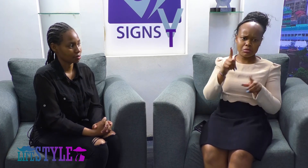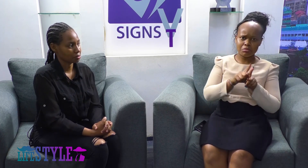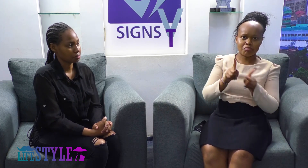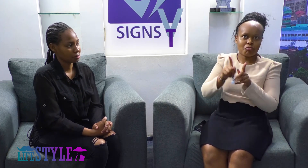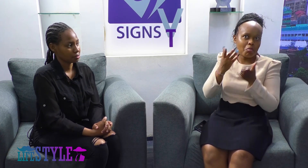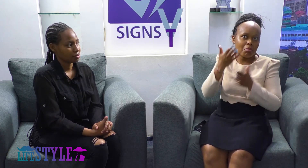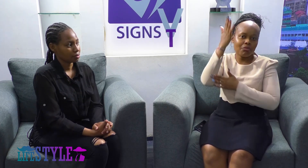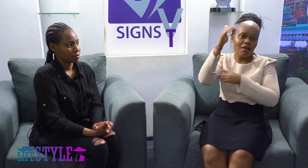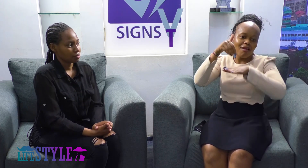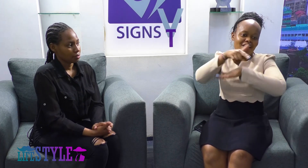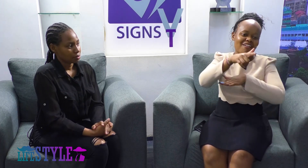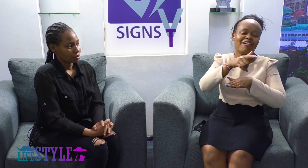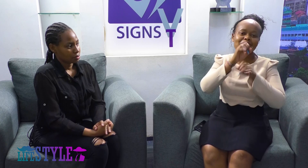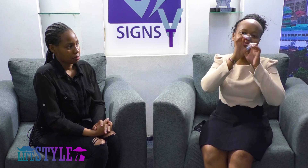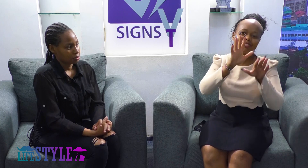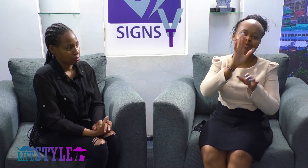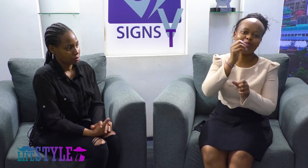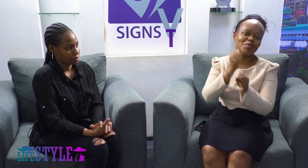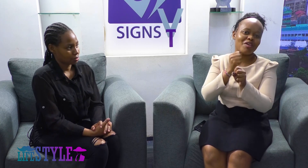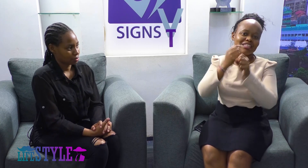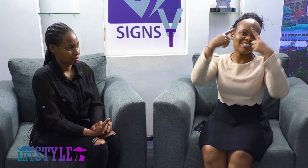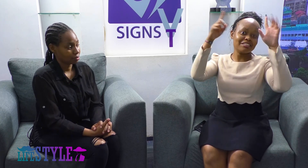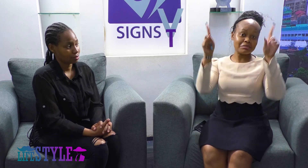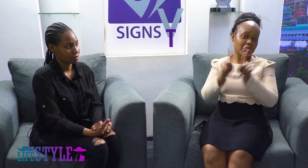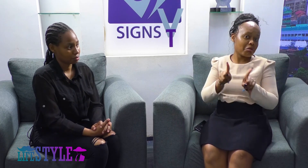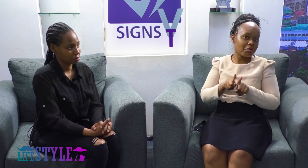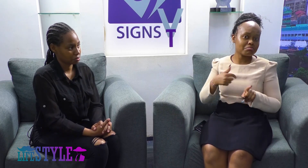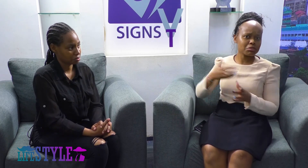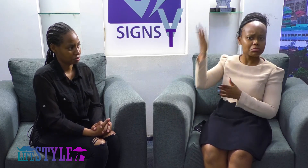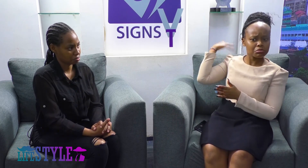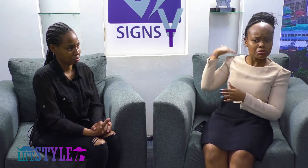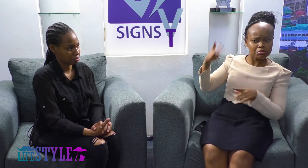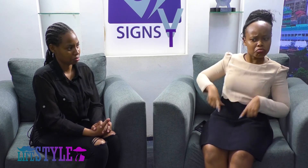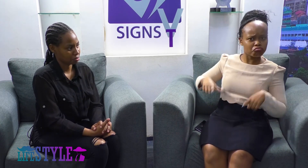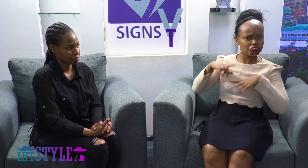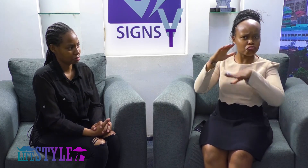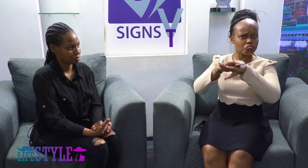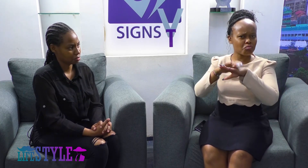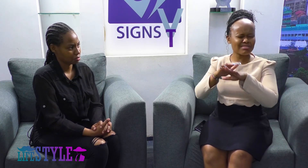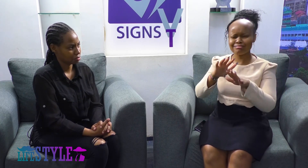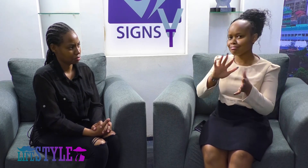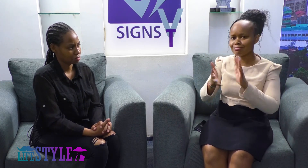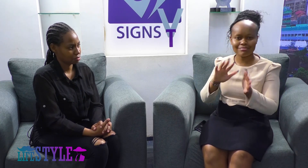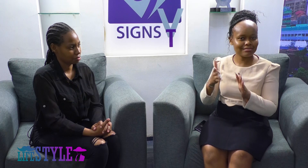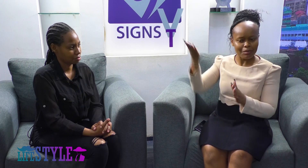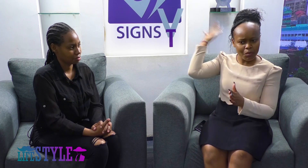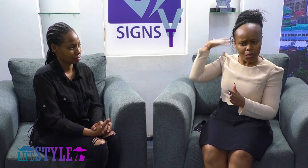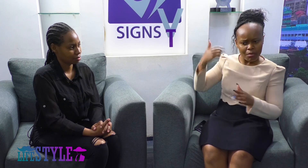Respect your parents for the your betterment in future, and also for your success.